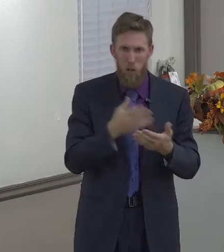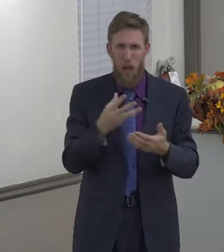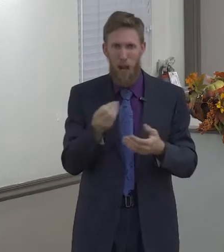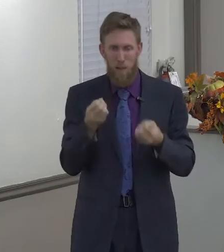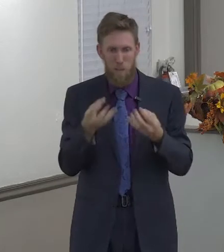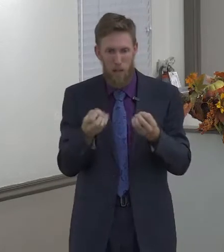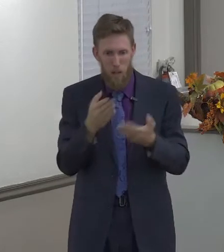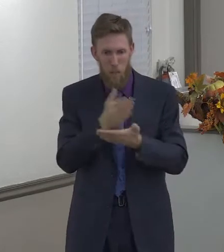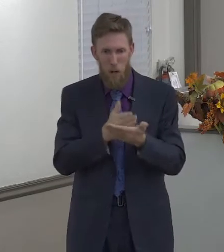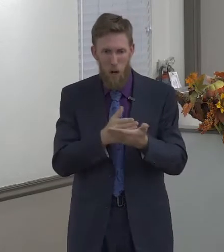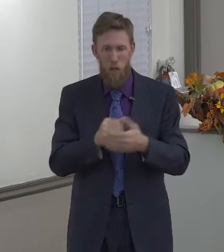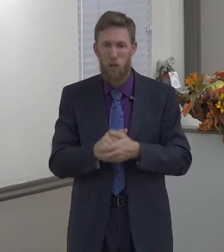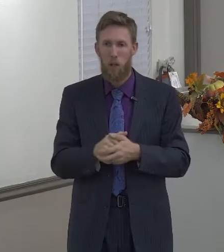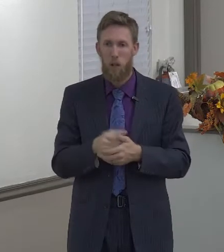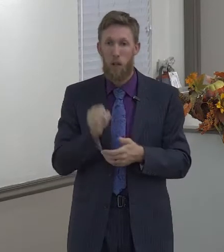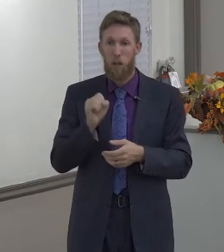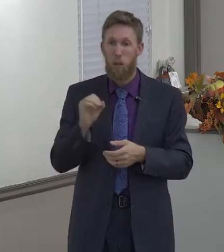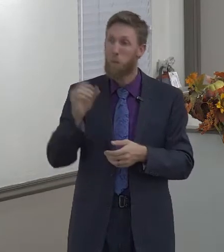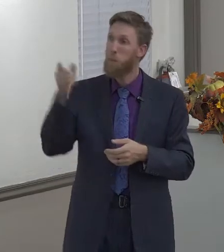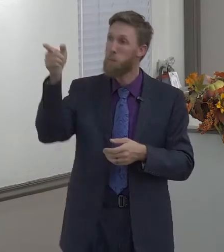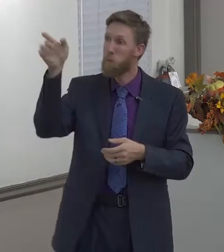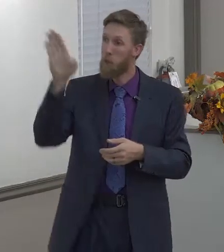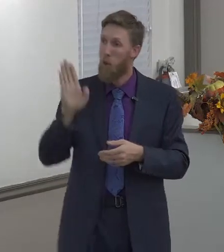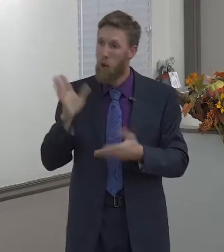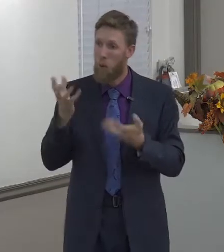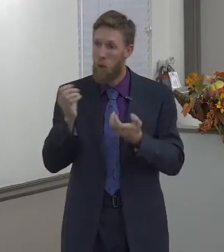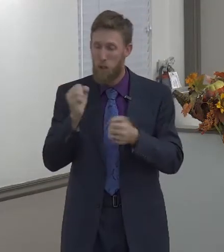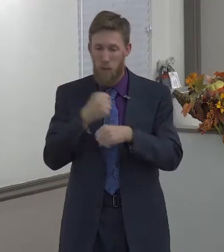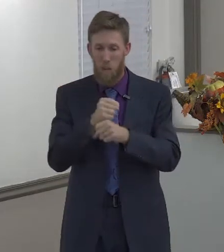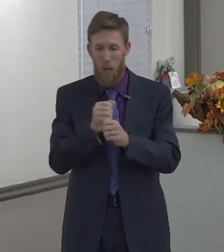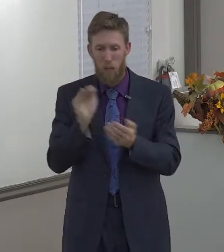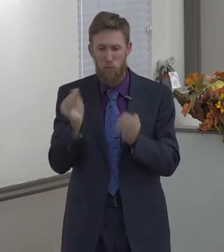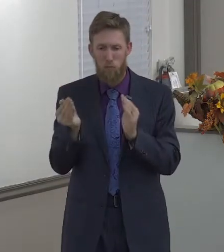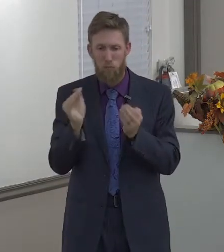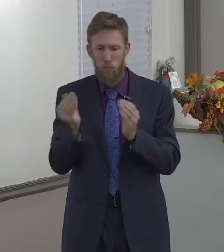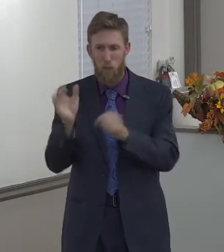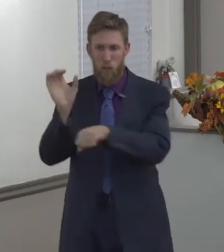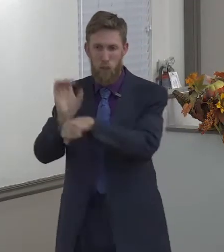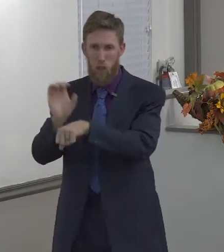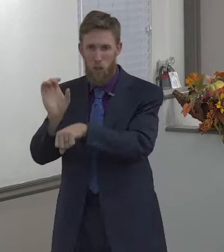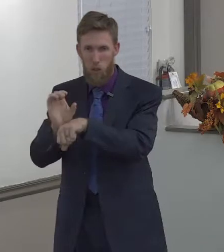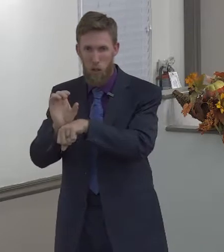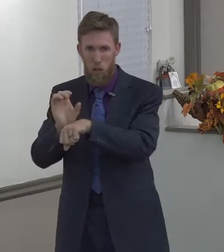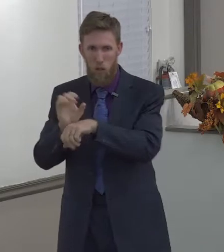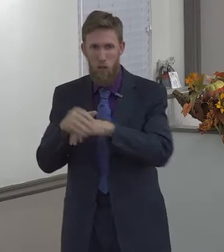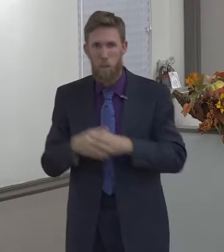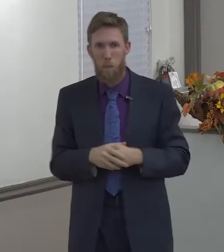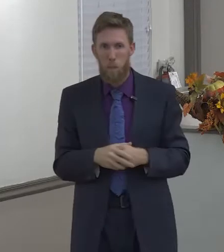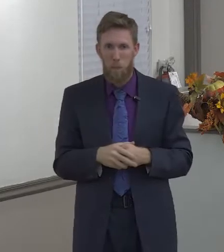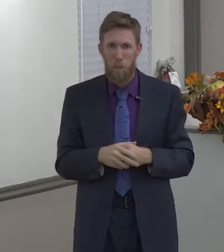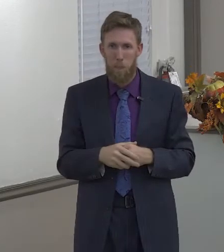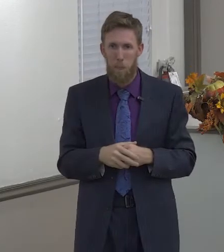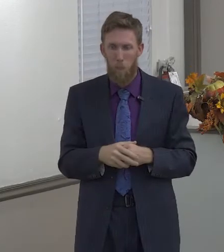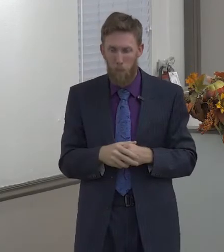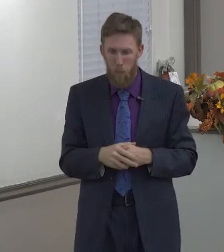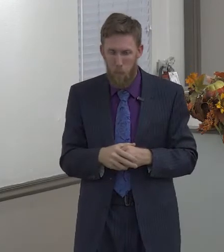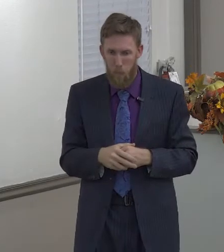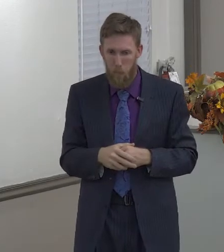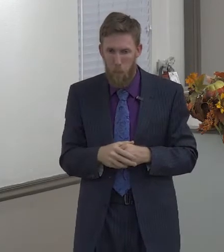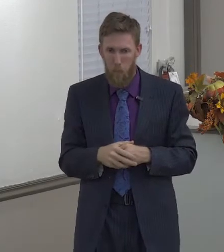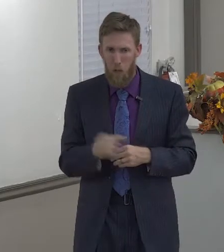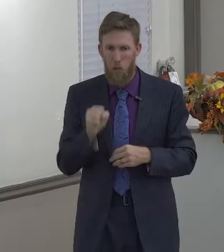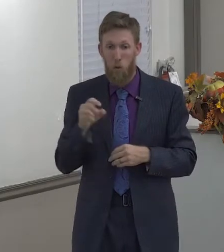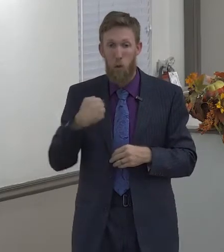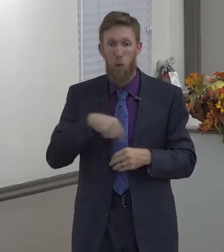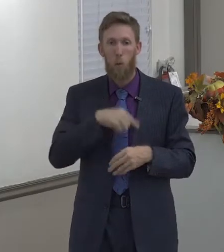it's believed that the Lord walked on earth. And it was over those 33 and a half years that Jesus ministered